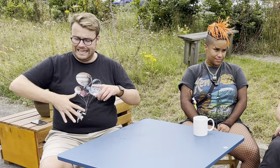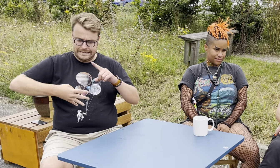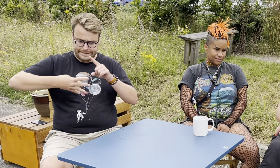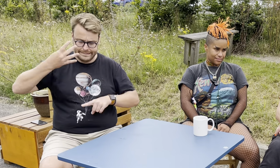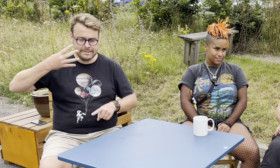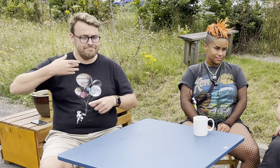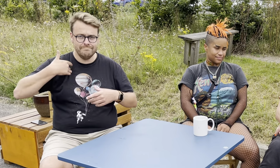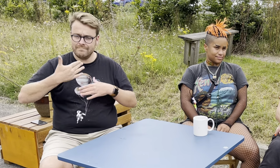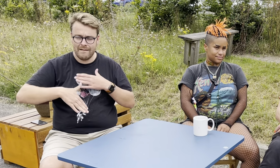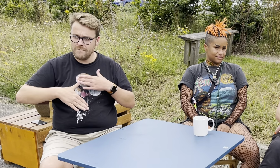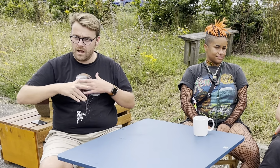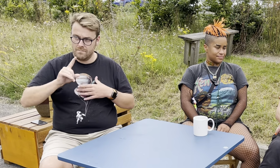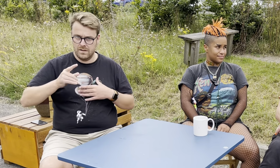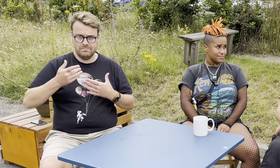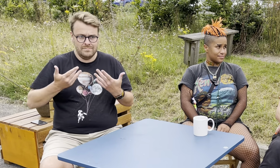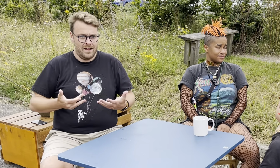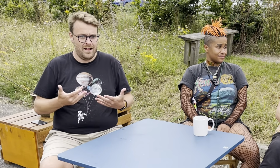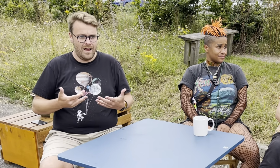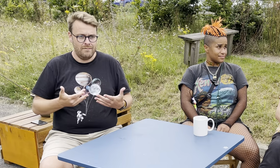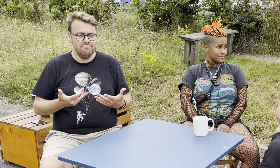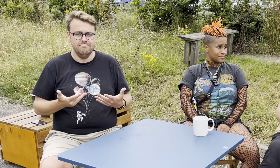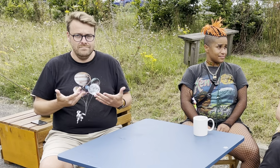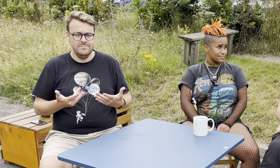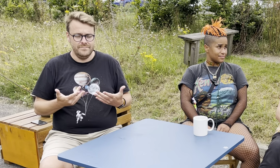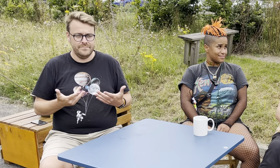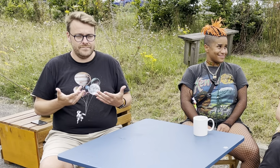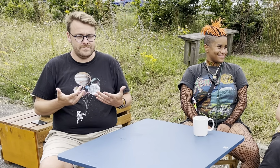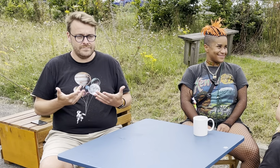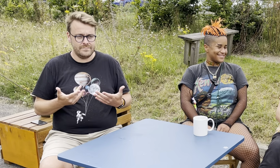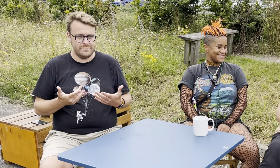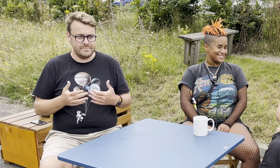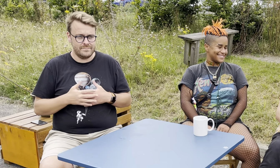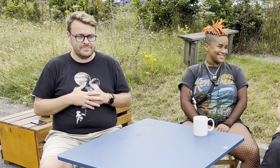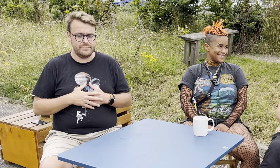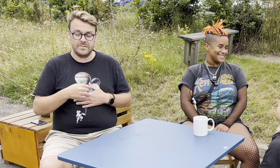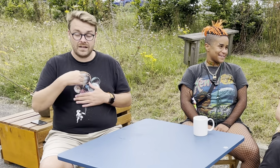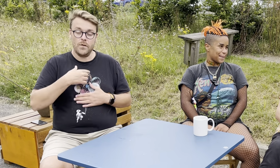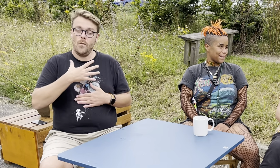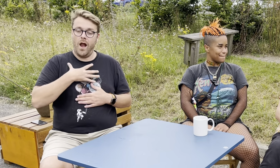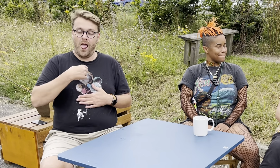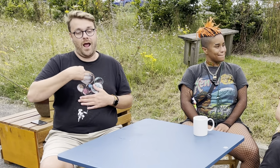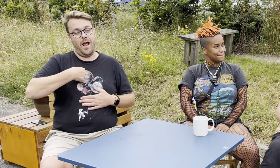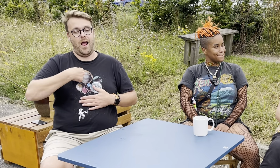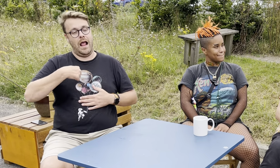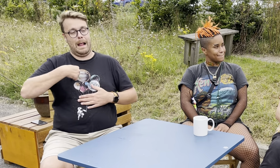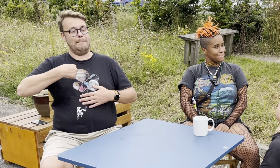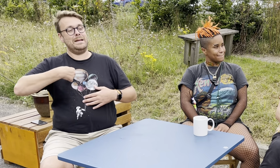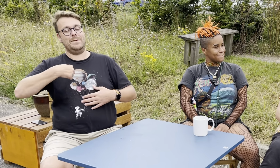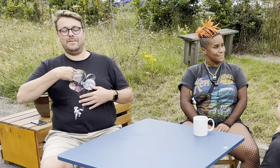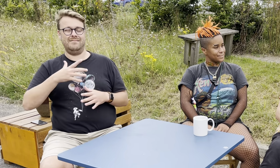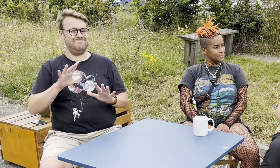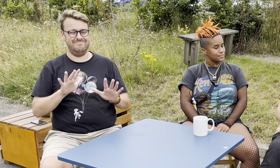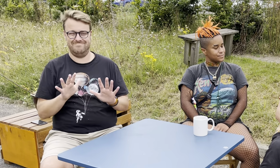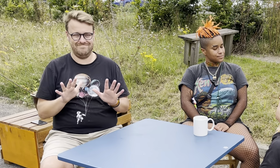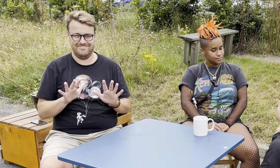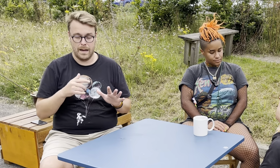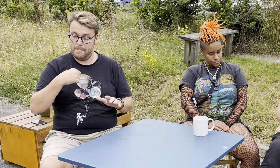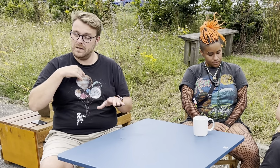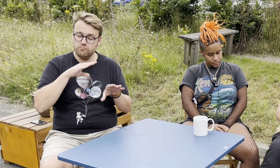And whilst it's tempting to take the credit for that, really all that I've tried to do in my own practice over